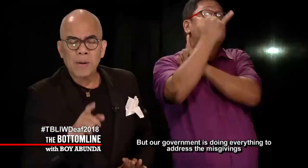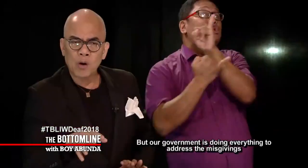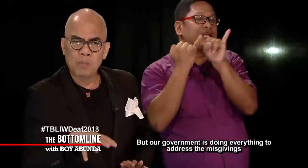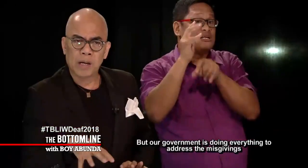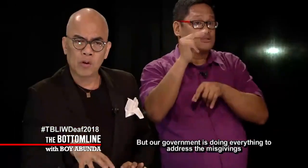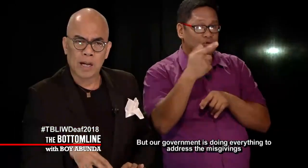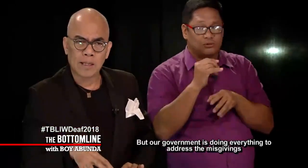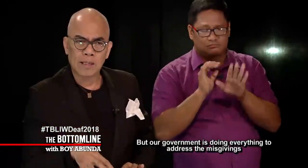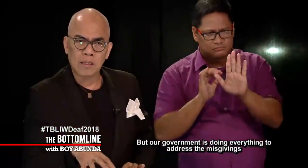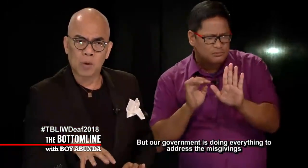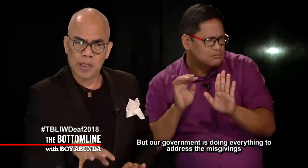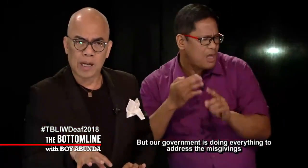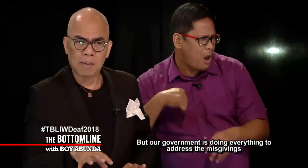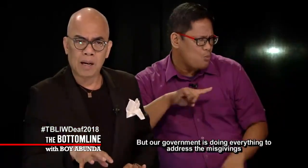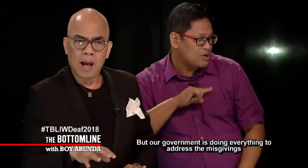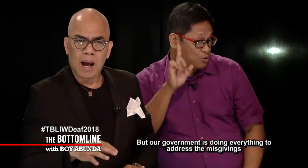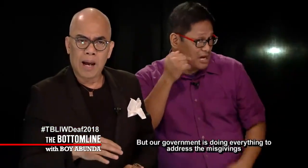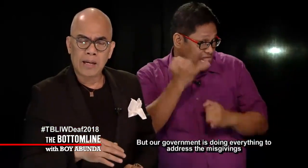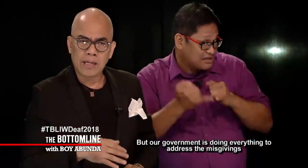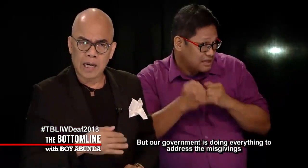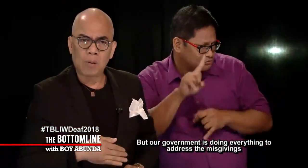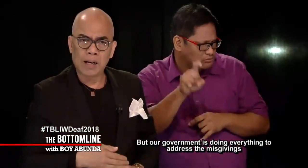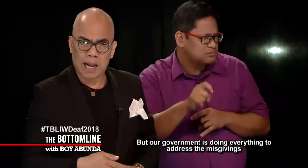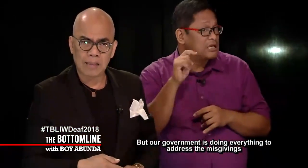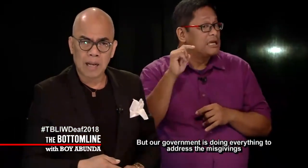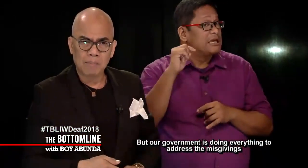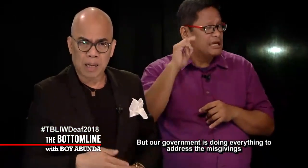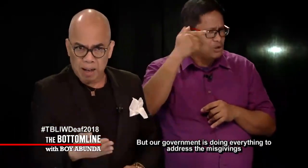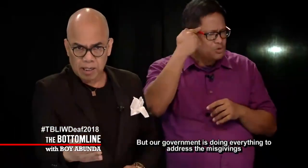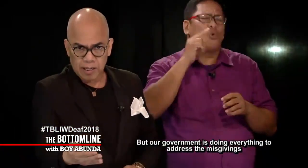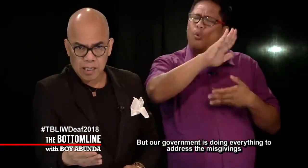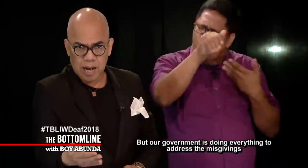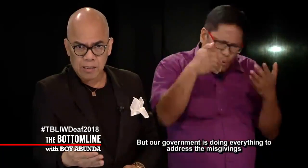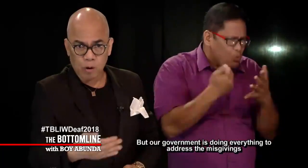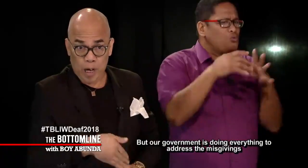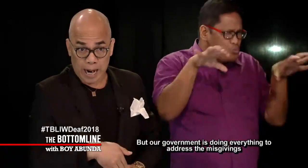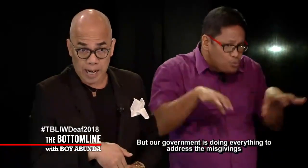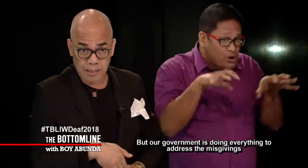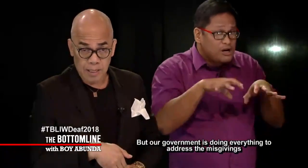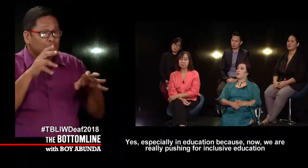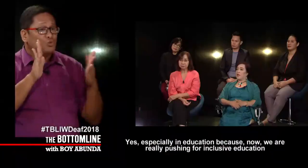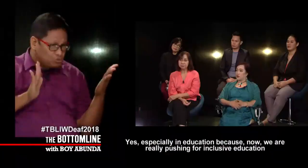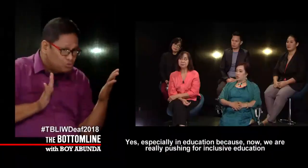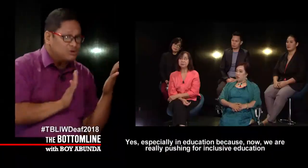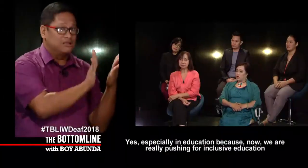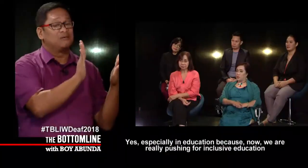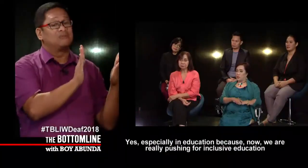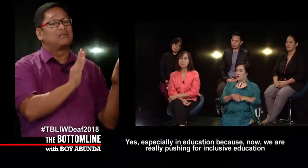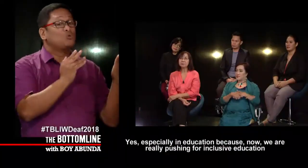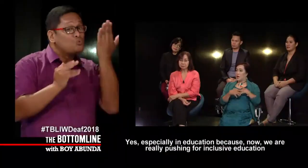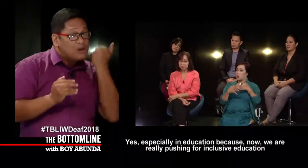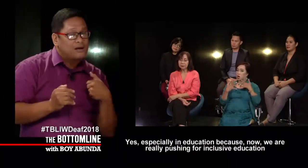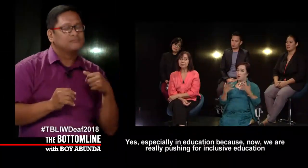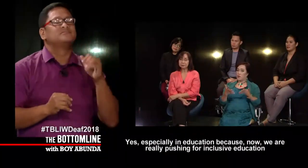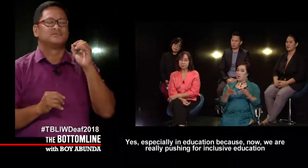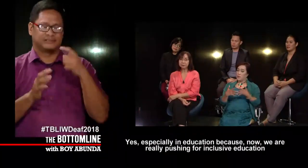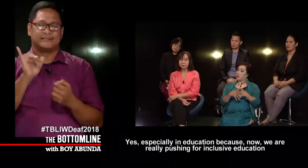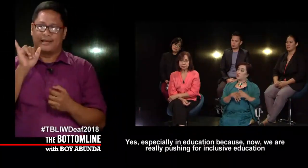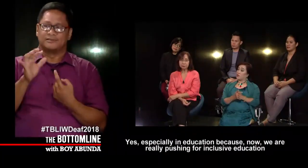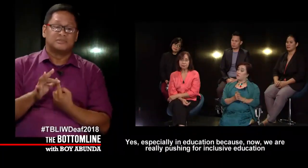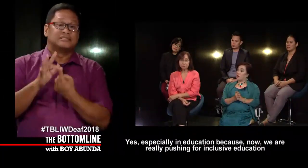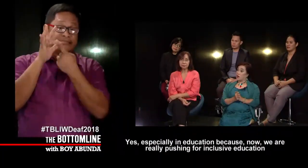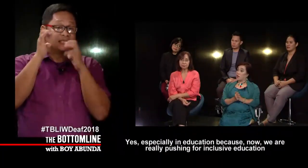children. Pero ang gobyerno natin, huli na lamang, ay ginagawa ang lahat para ma-address ang kakulangan. Especially in education, because now we are